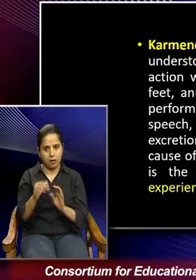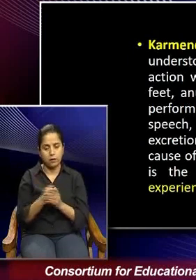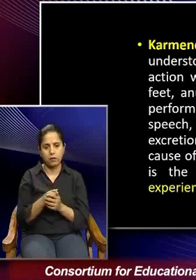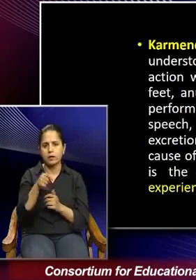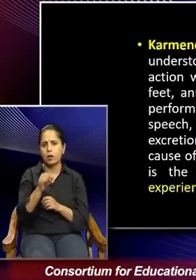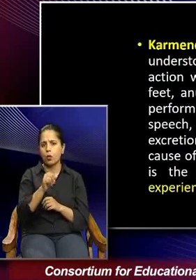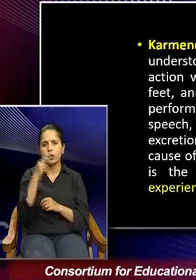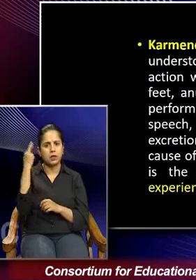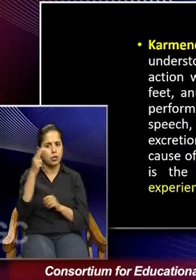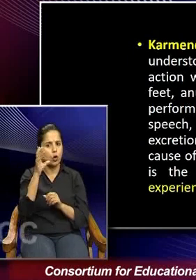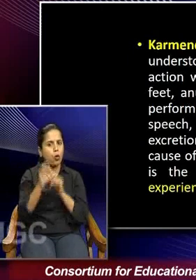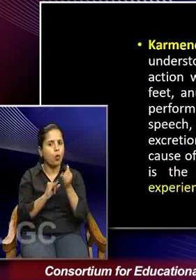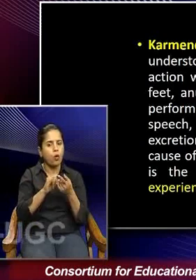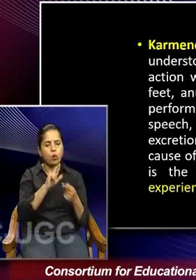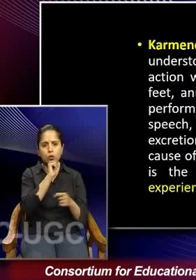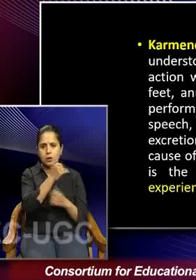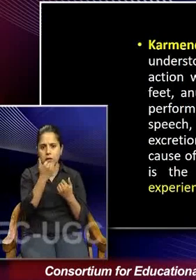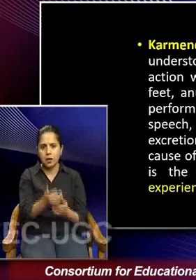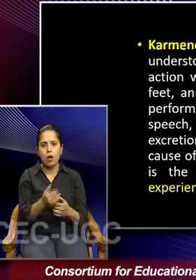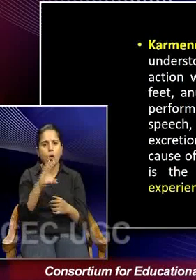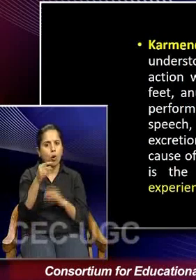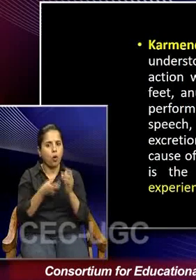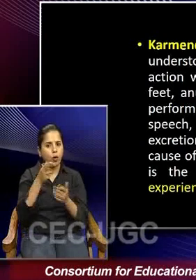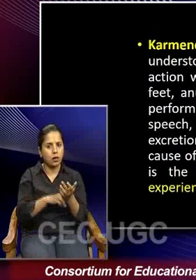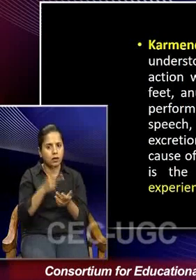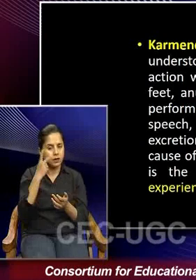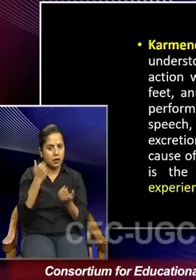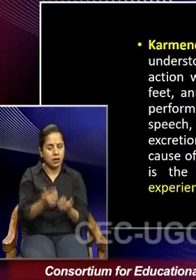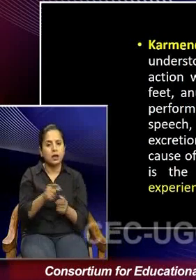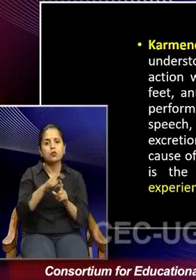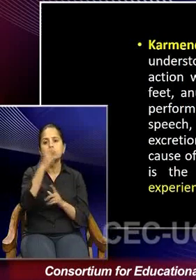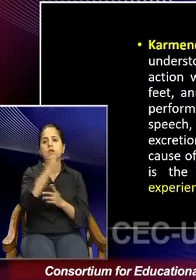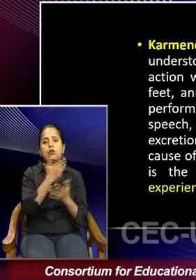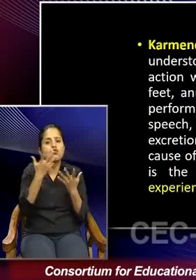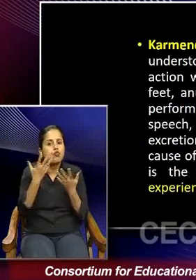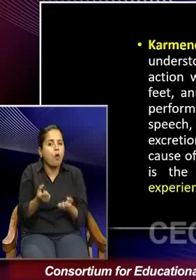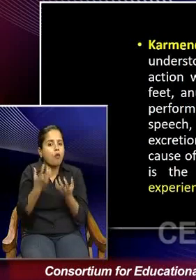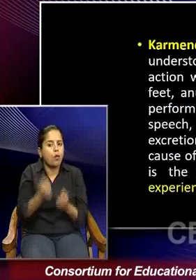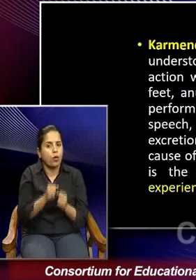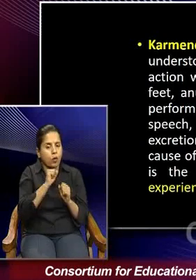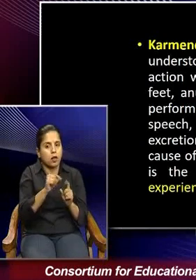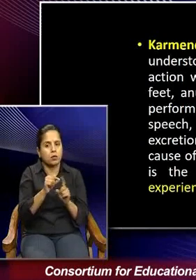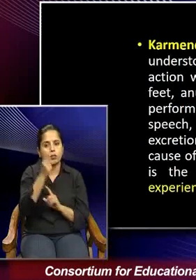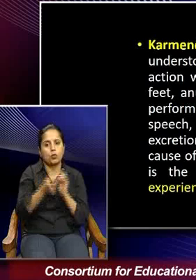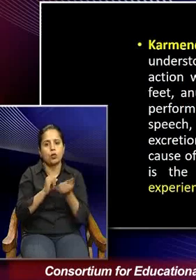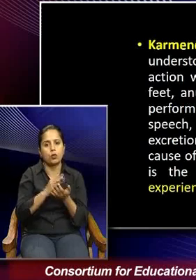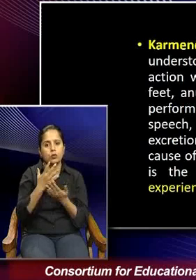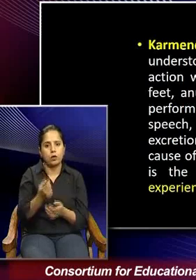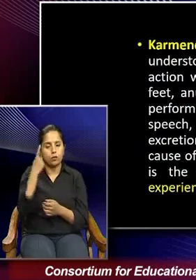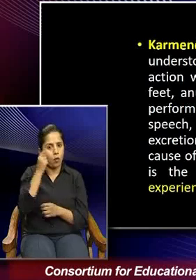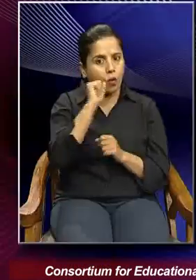cause of the creation of these organs is the desire of Purush for